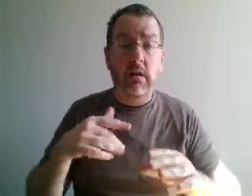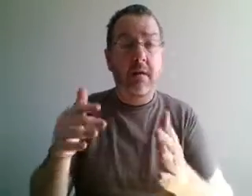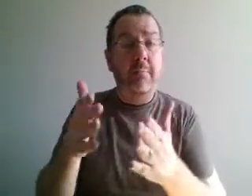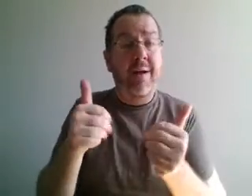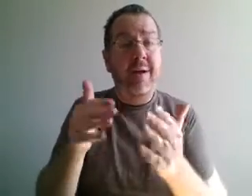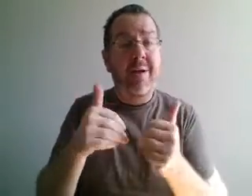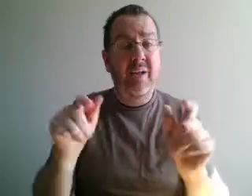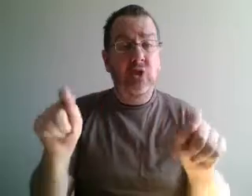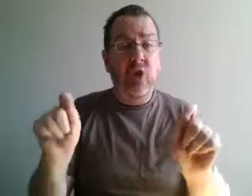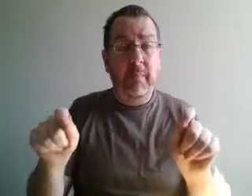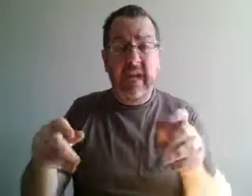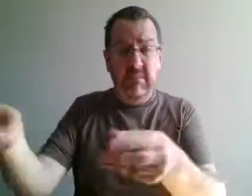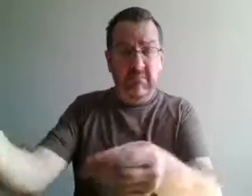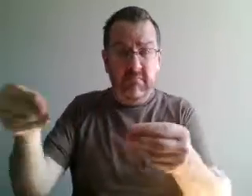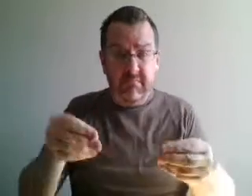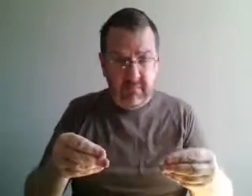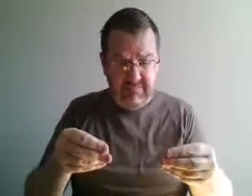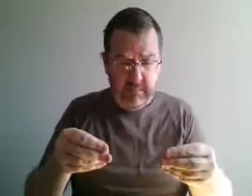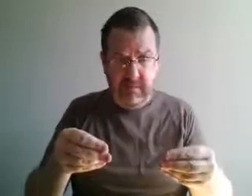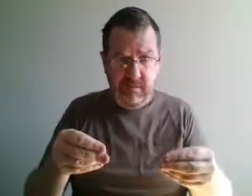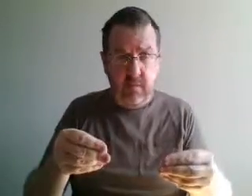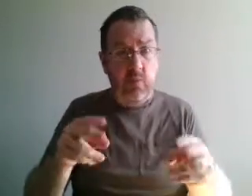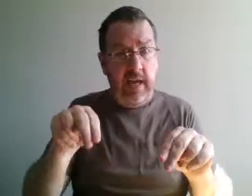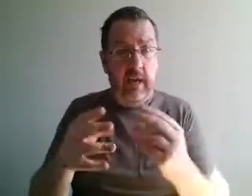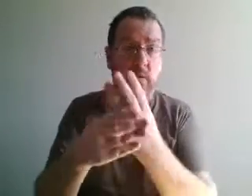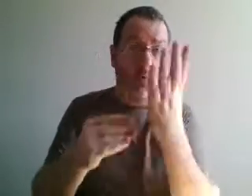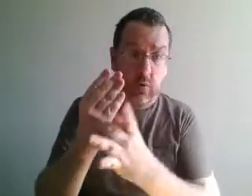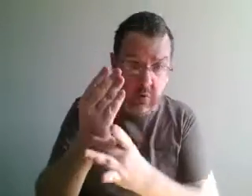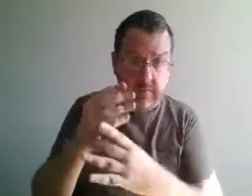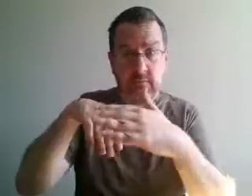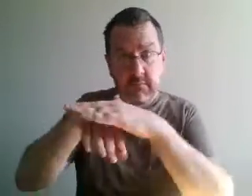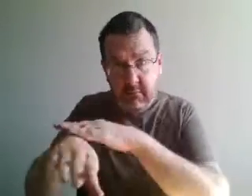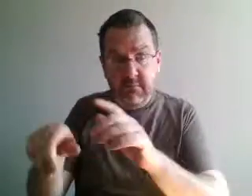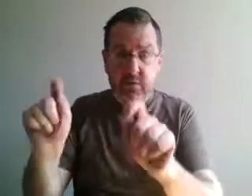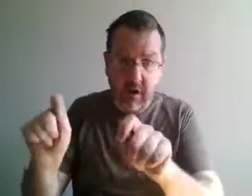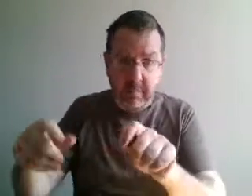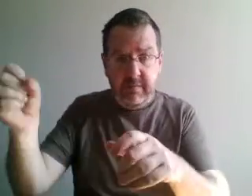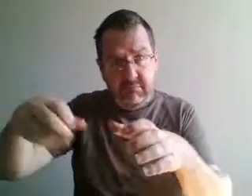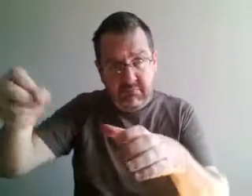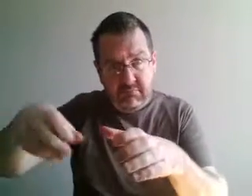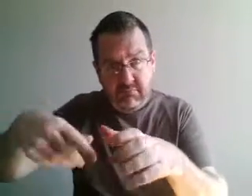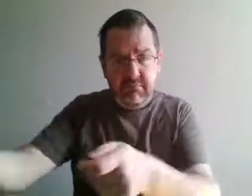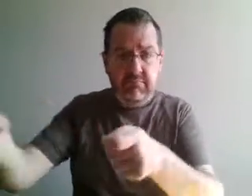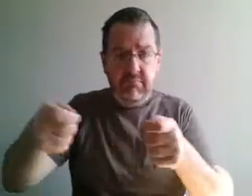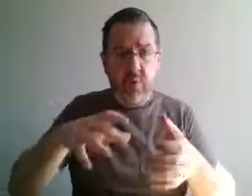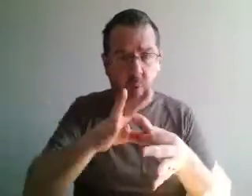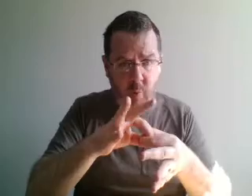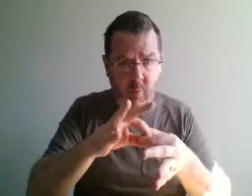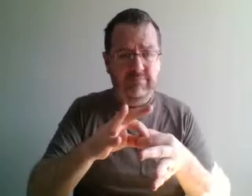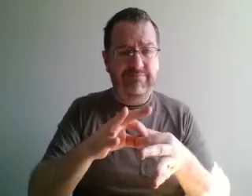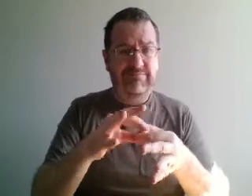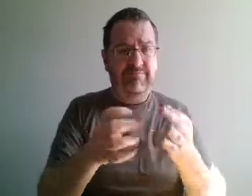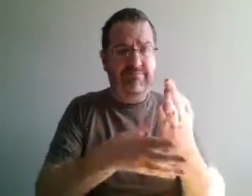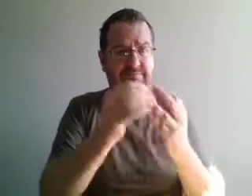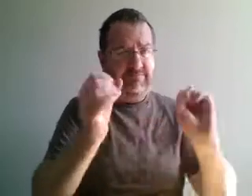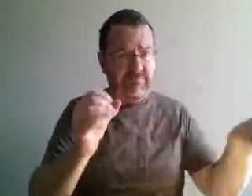gloves, take off the wrapping, and dispose of them, and then everything should be fine. But quite frankly, these are small risks compared